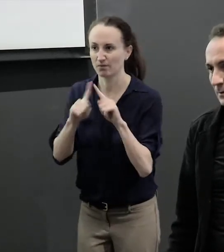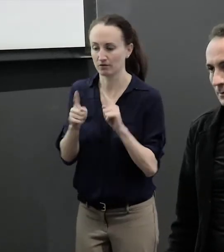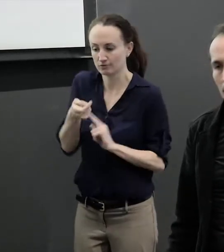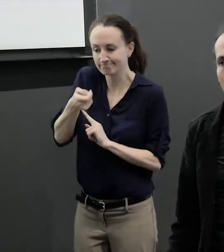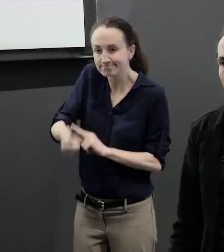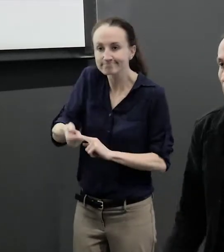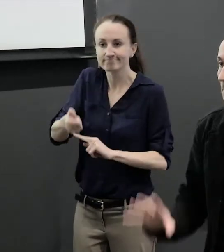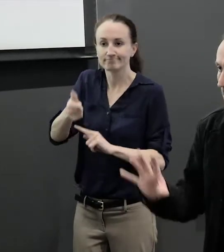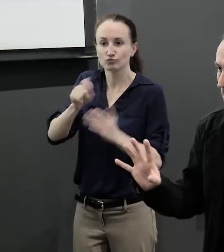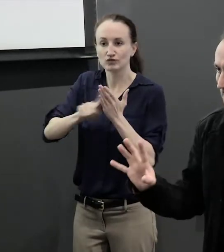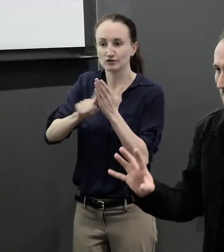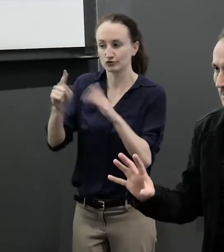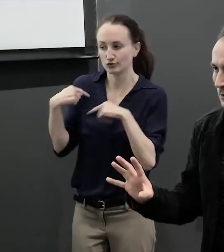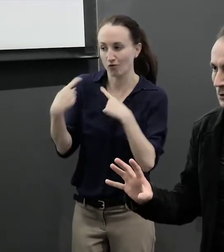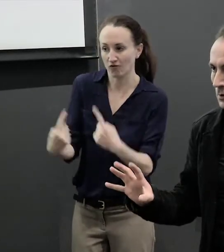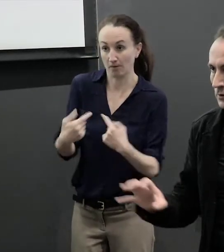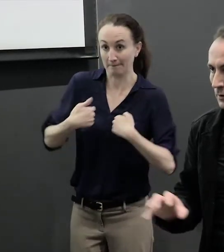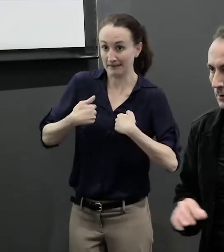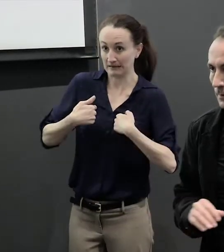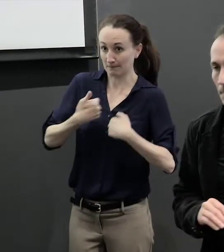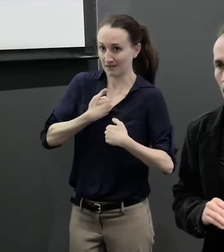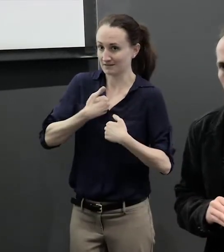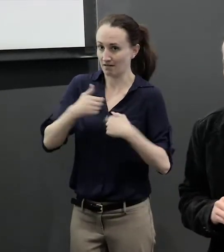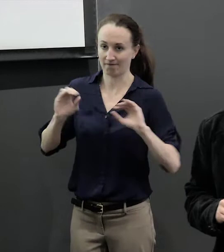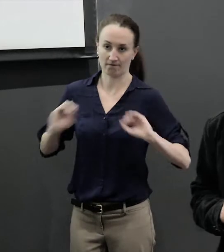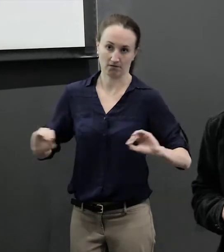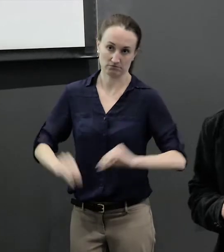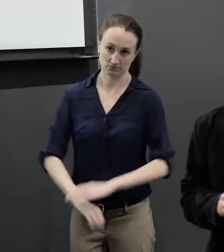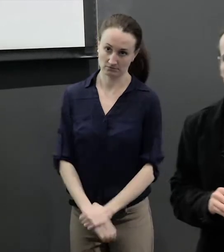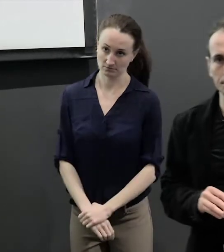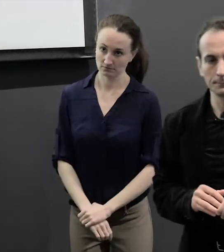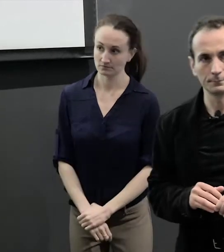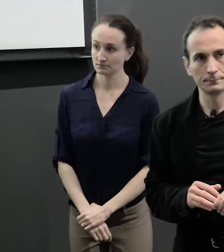any. Does that answer your question?